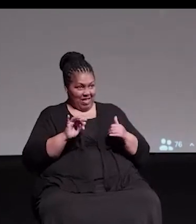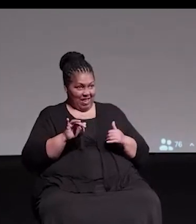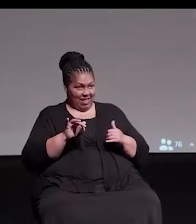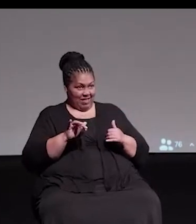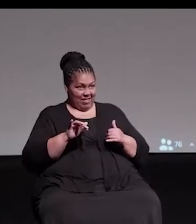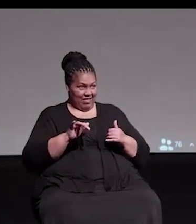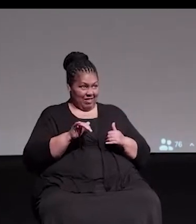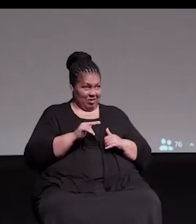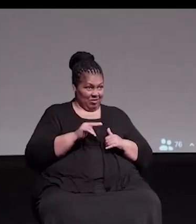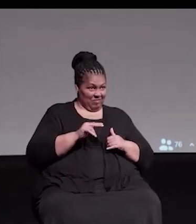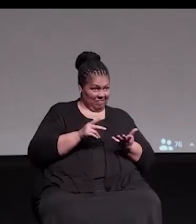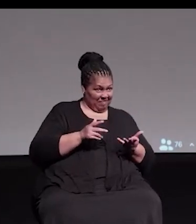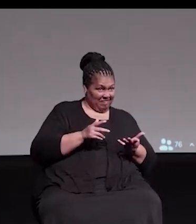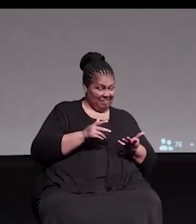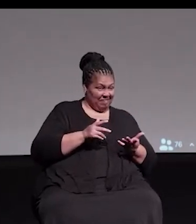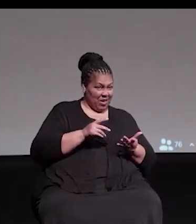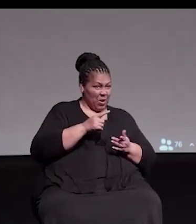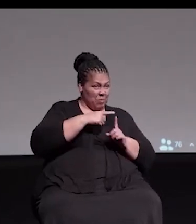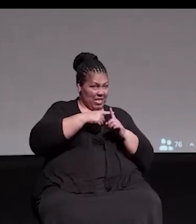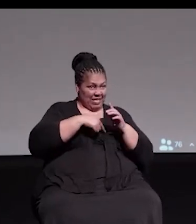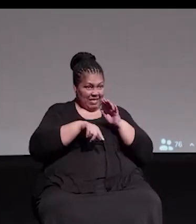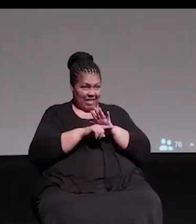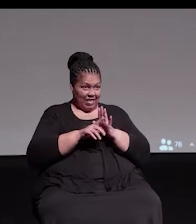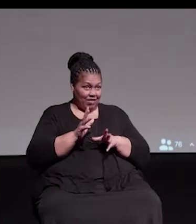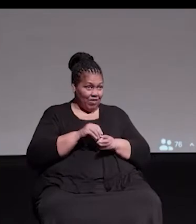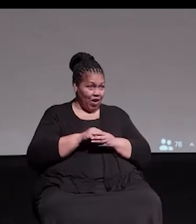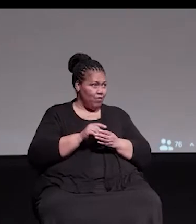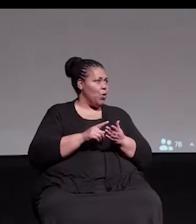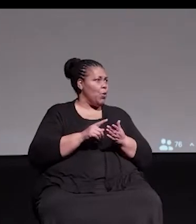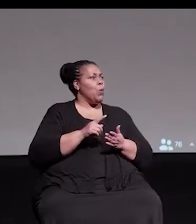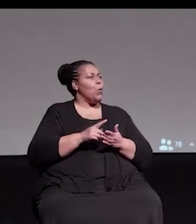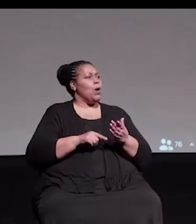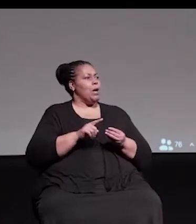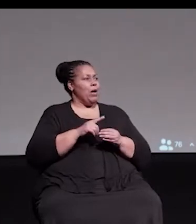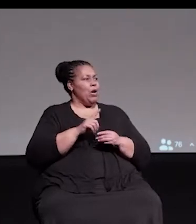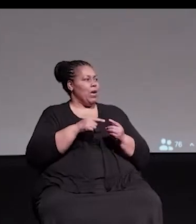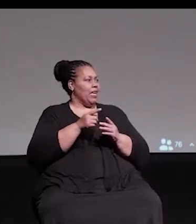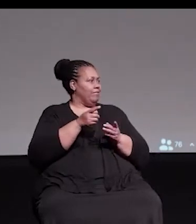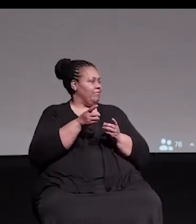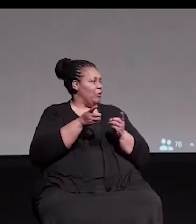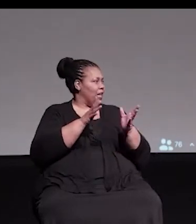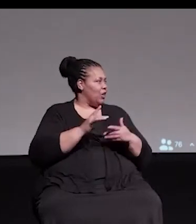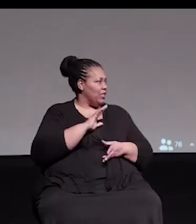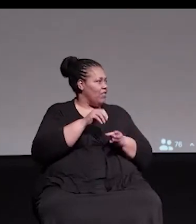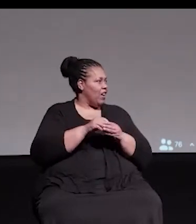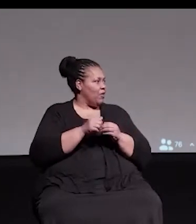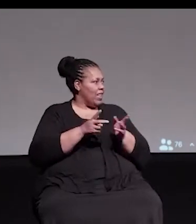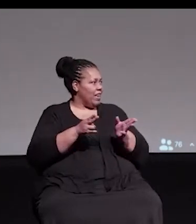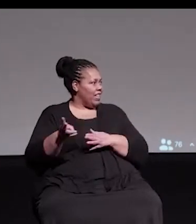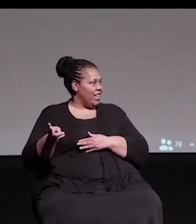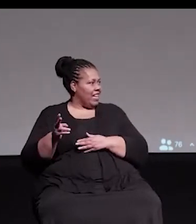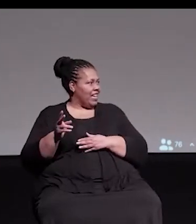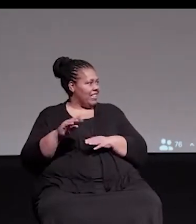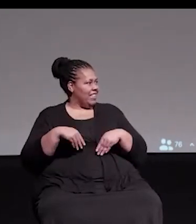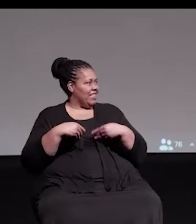What happens if the director also has a hand in editing and kind of hands that over,